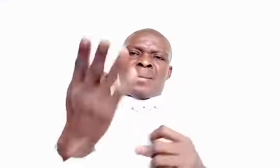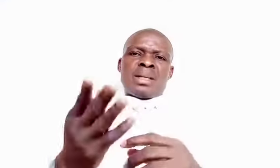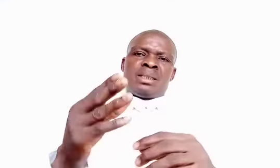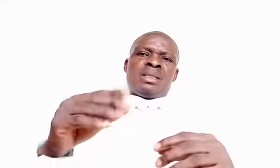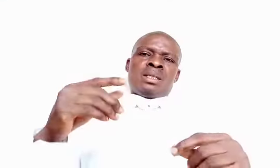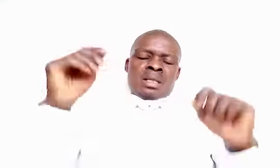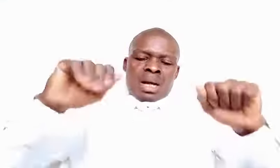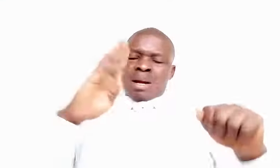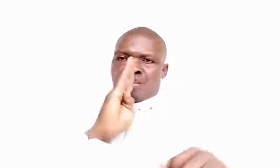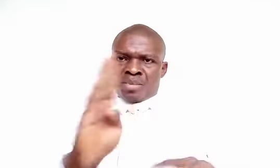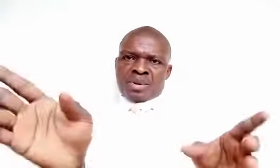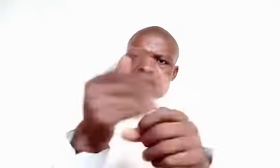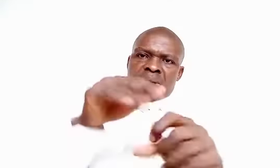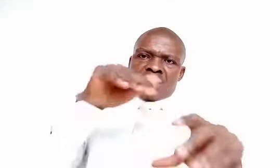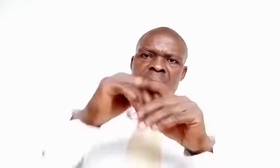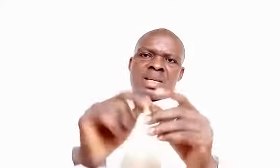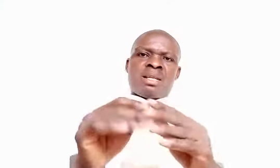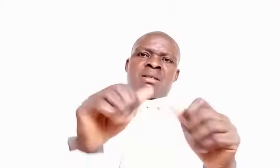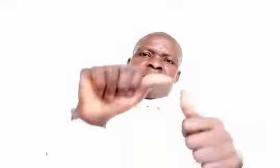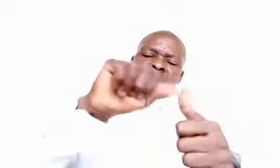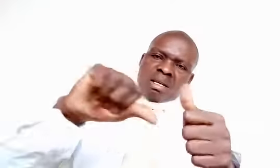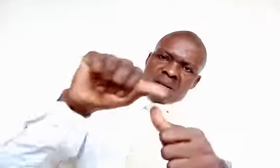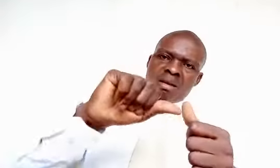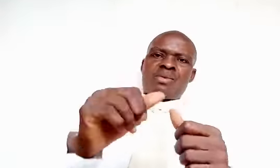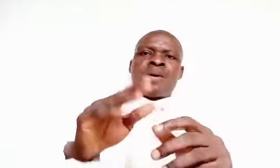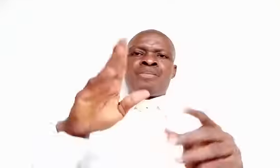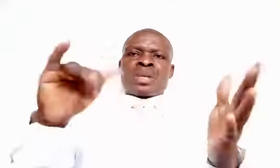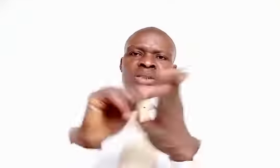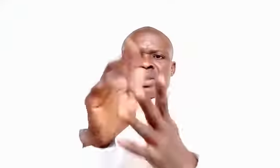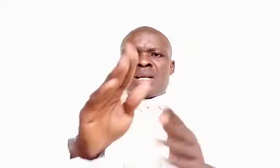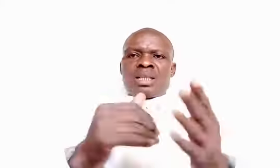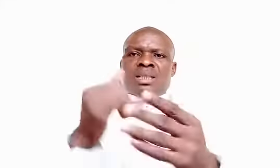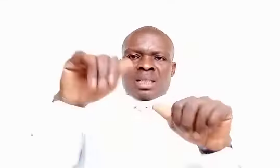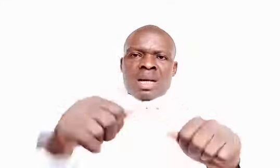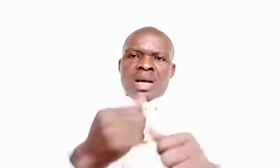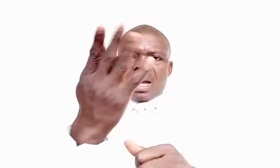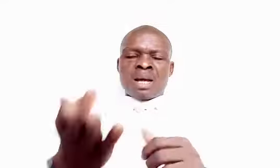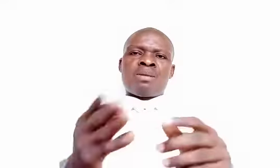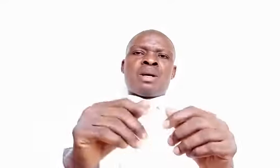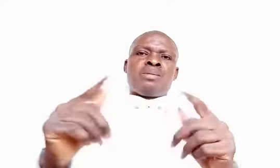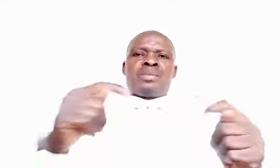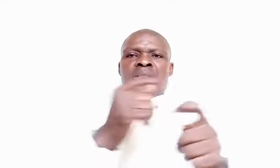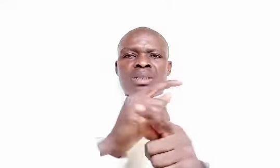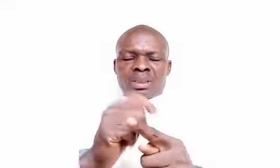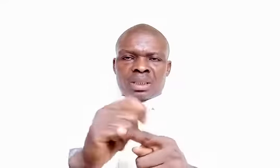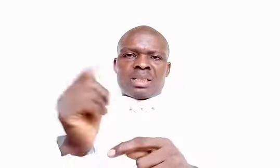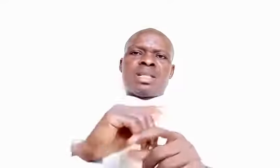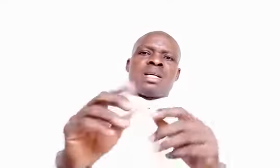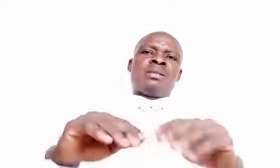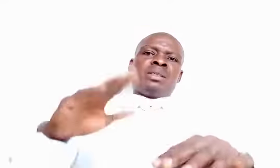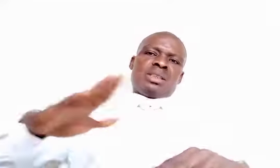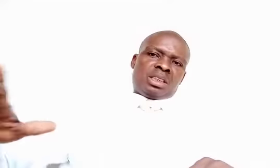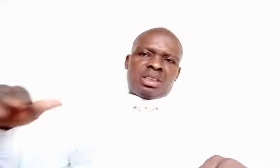built in neighborhoods so that the heads of schools can train their children there.